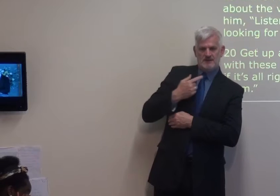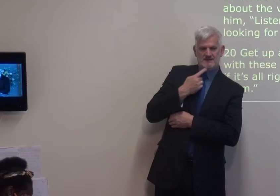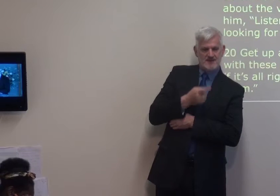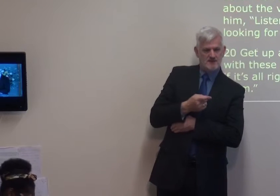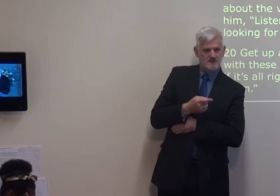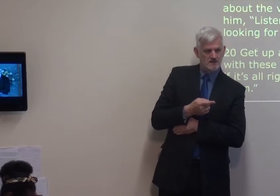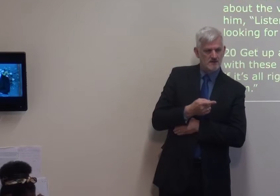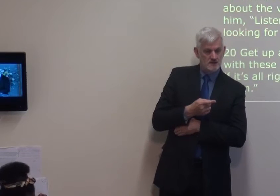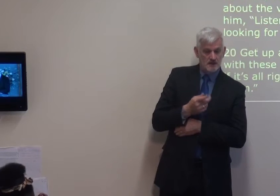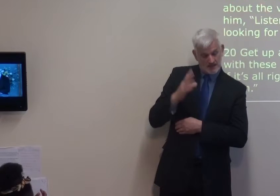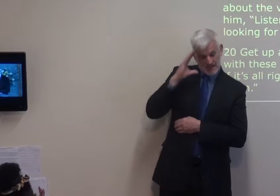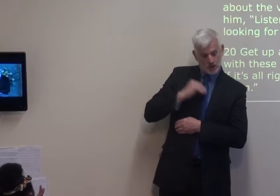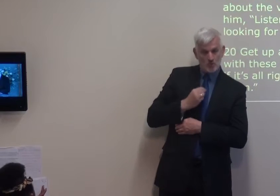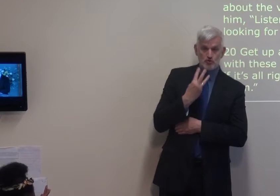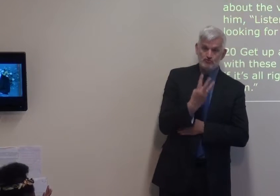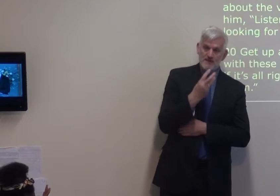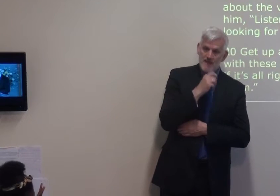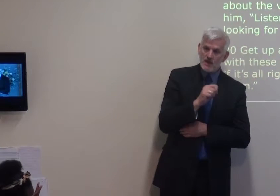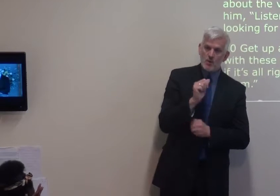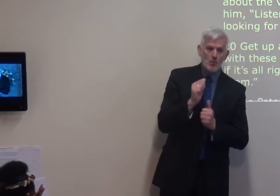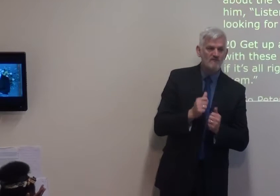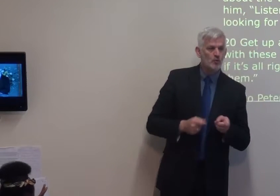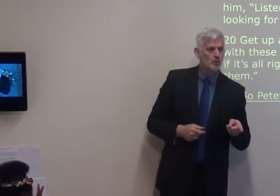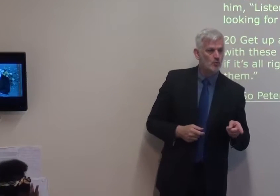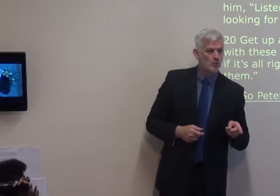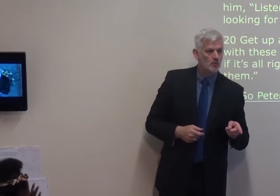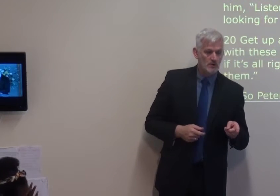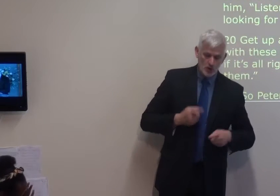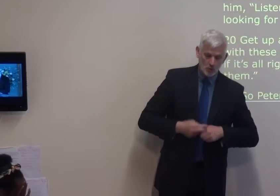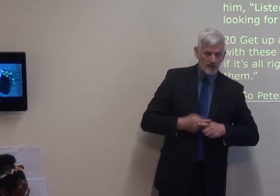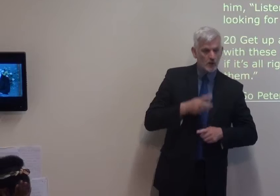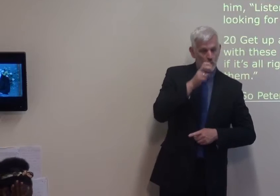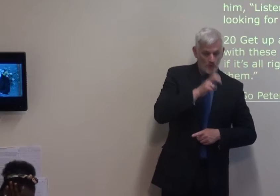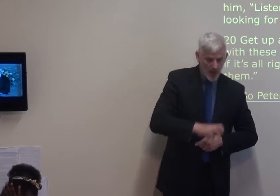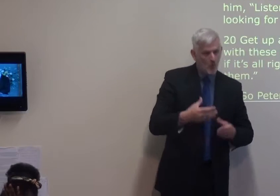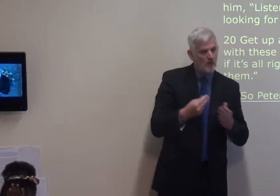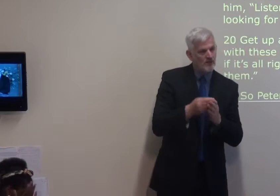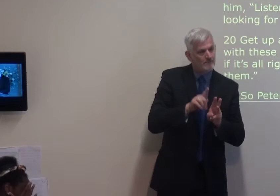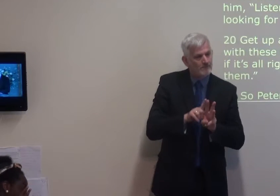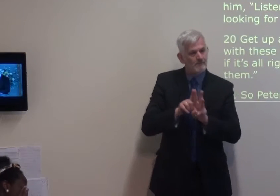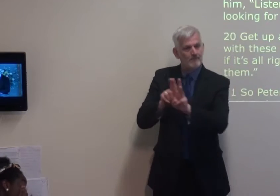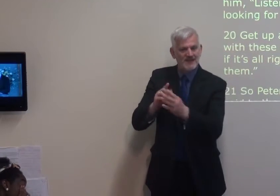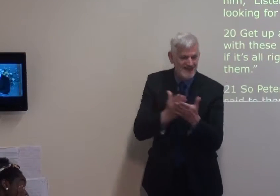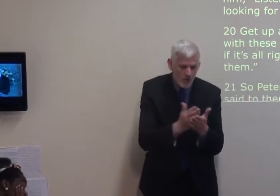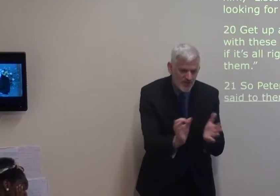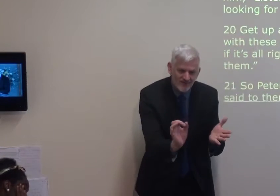3 men seek thee. Arise therefore and get thee down, and go with them, doubting nothing, for